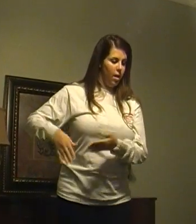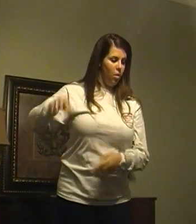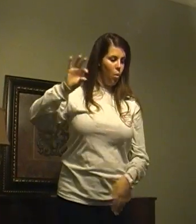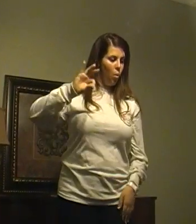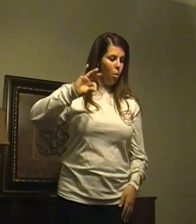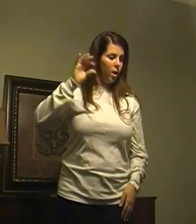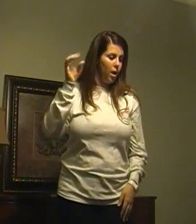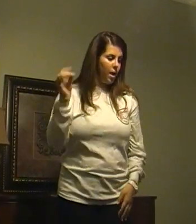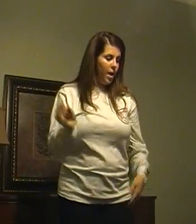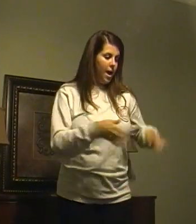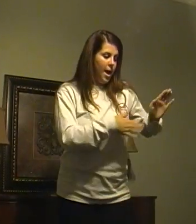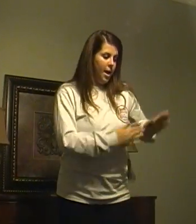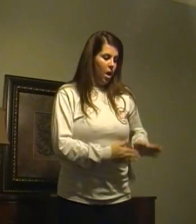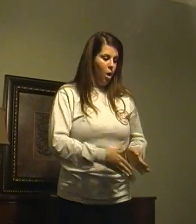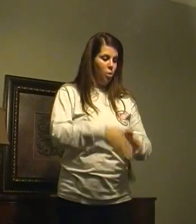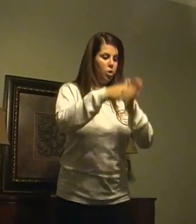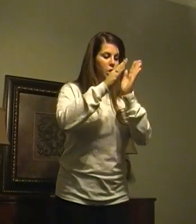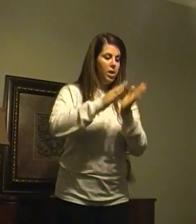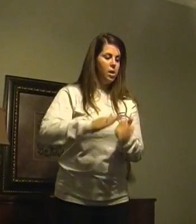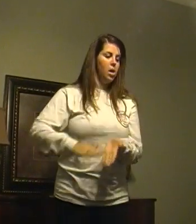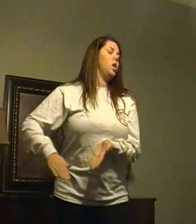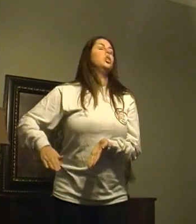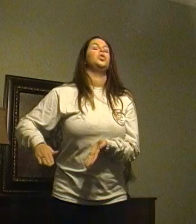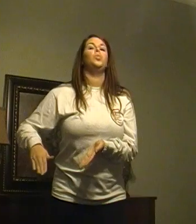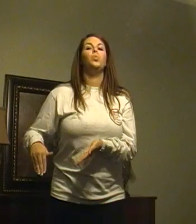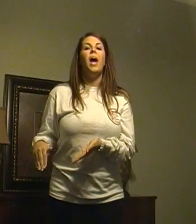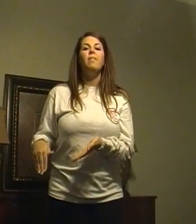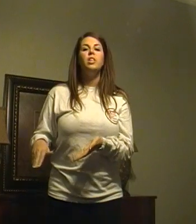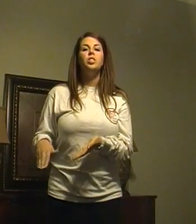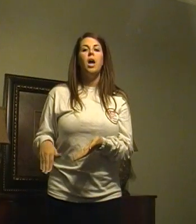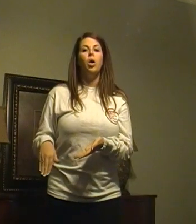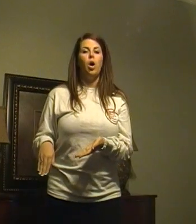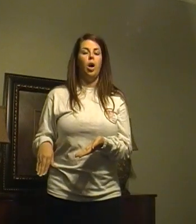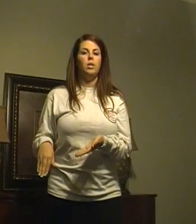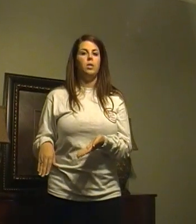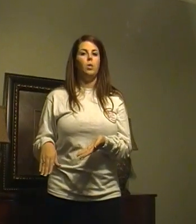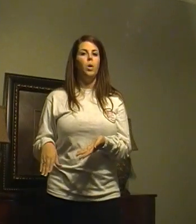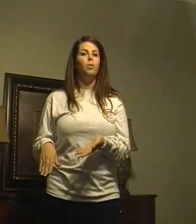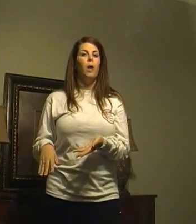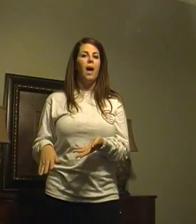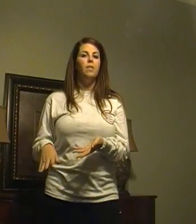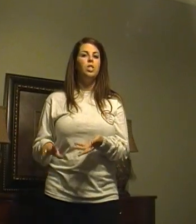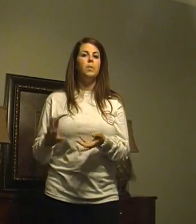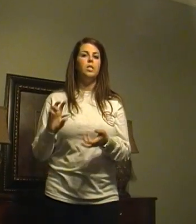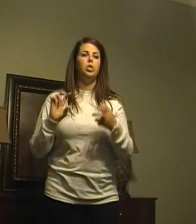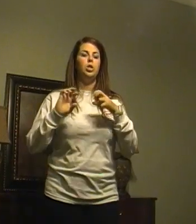Okay, or an ocean to ravish our hearts. Now the word ravish means